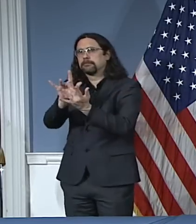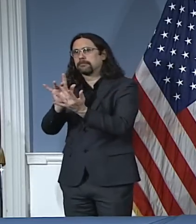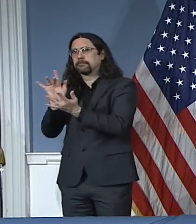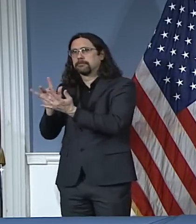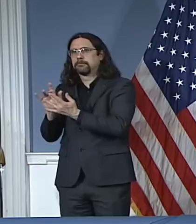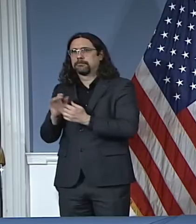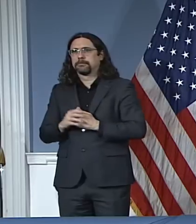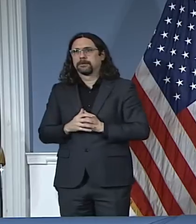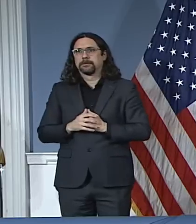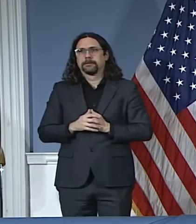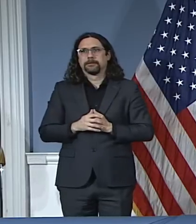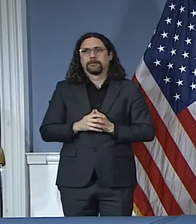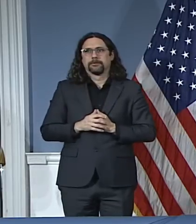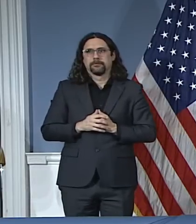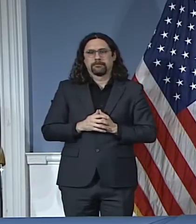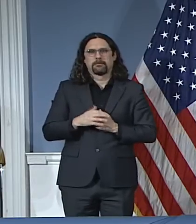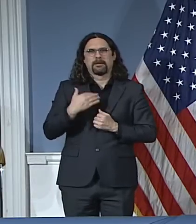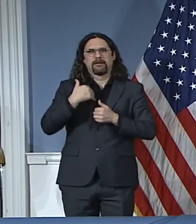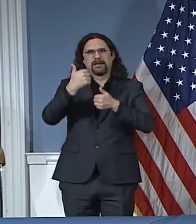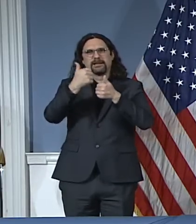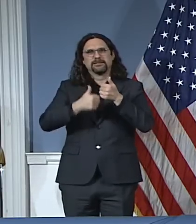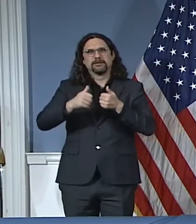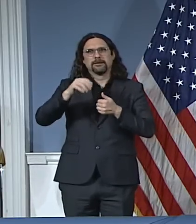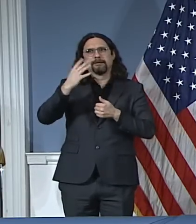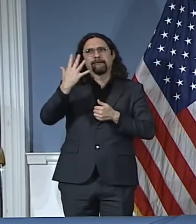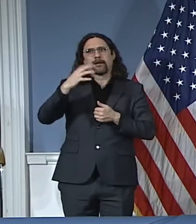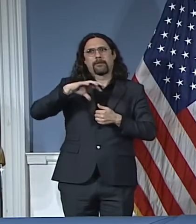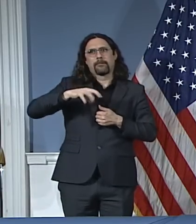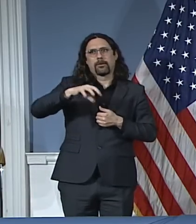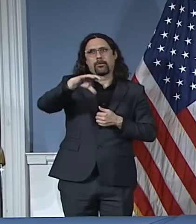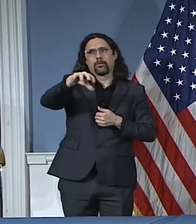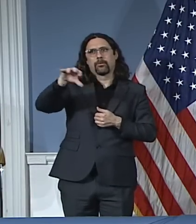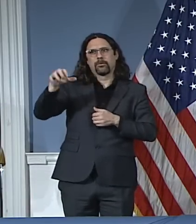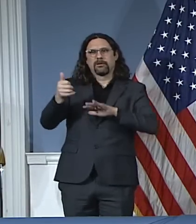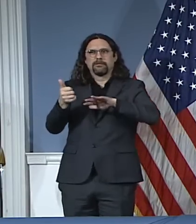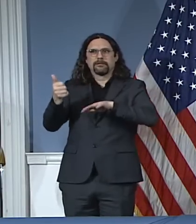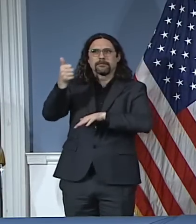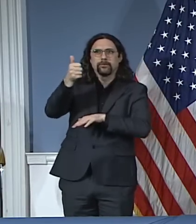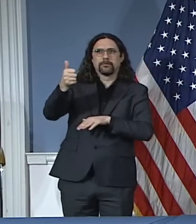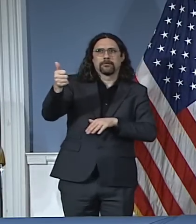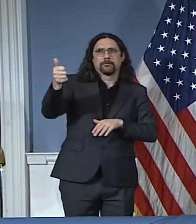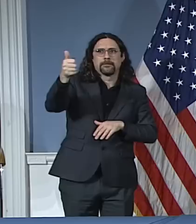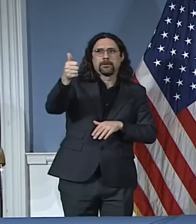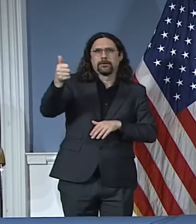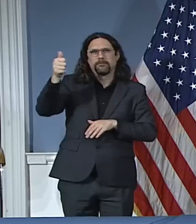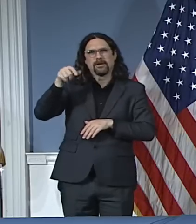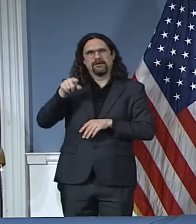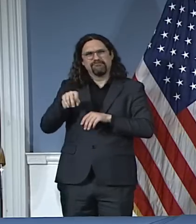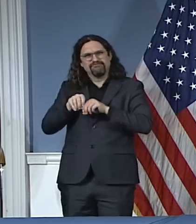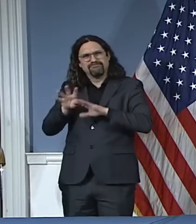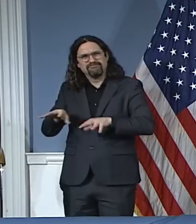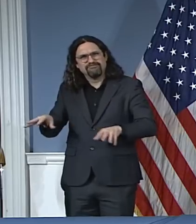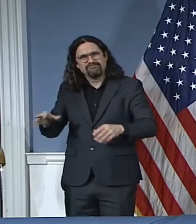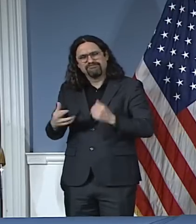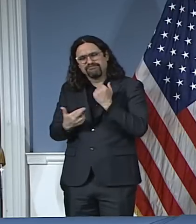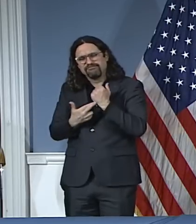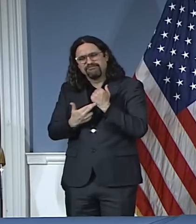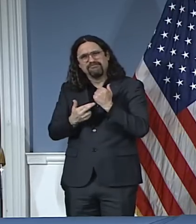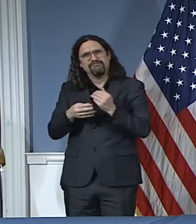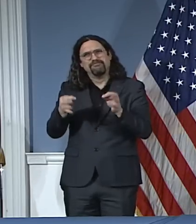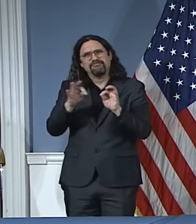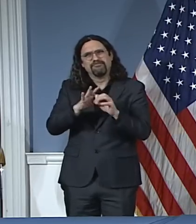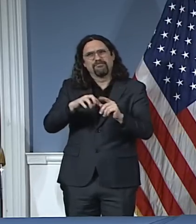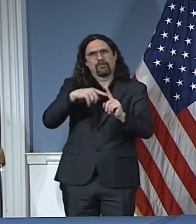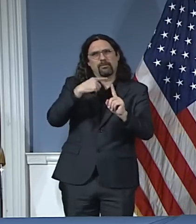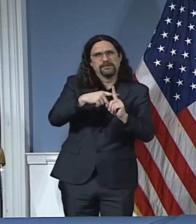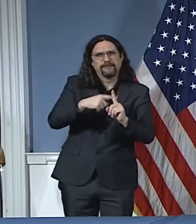this. We're all in this together, reinforce that positive message. As much as you want to get out, there's a responsible way to do it. And that's what we all need to